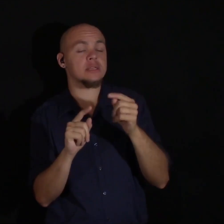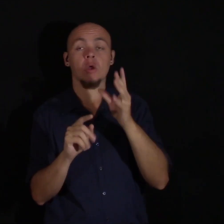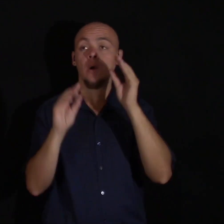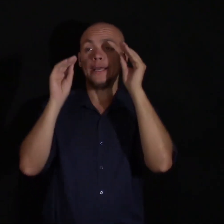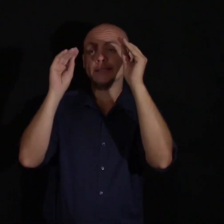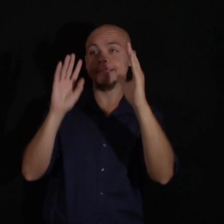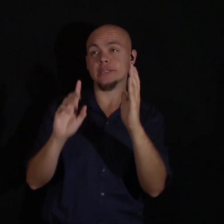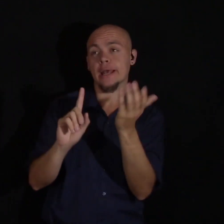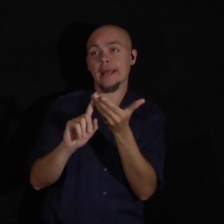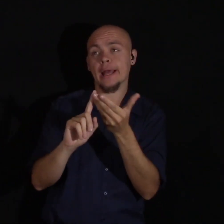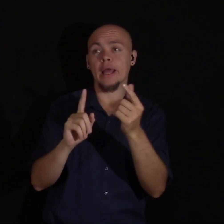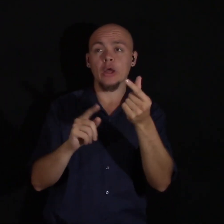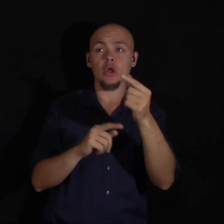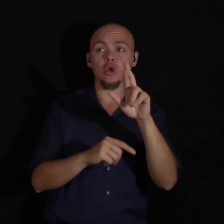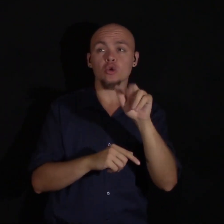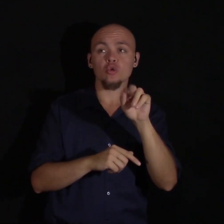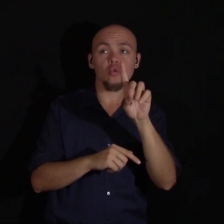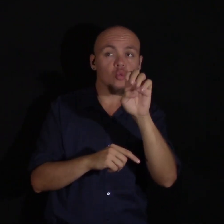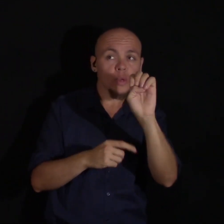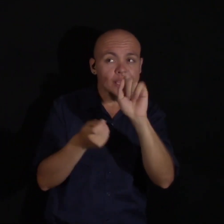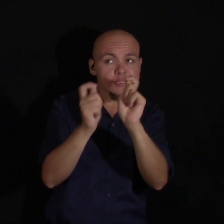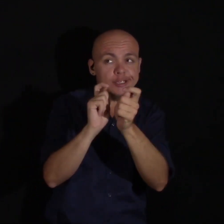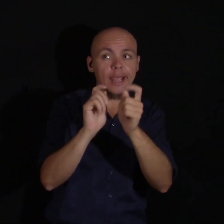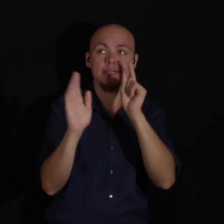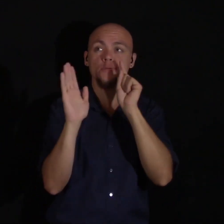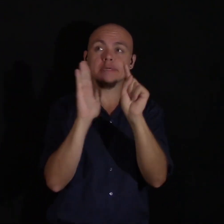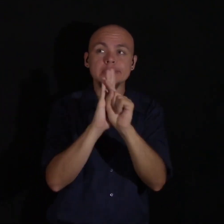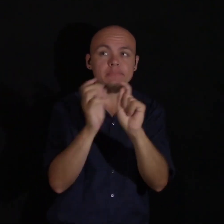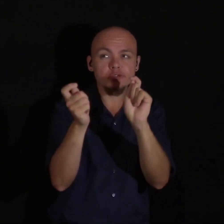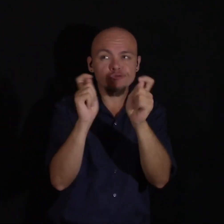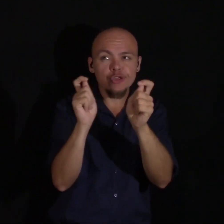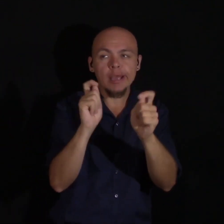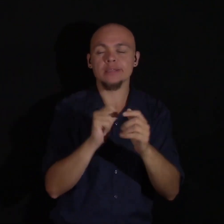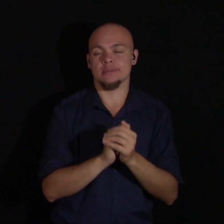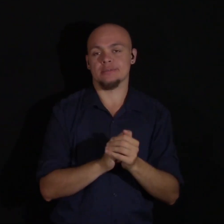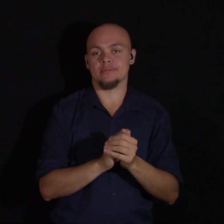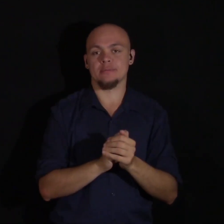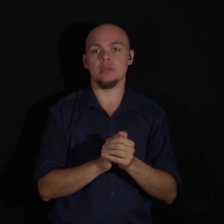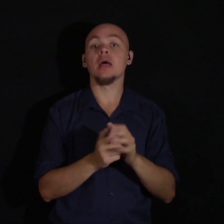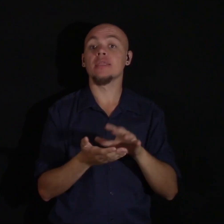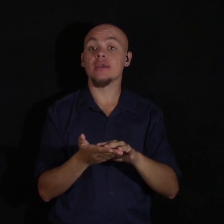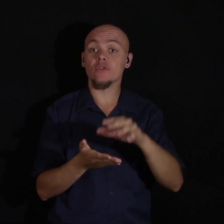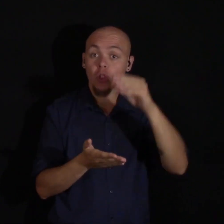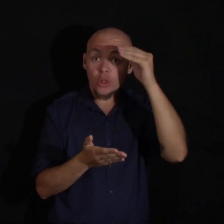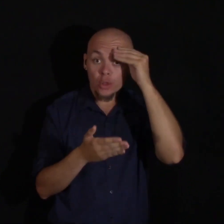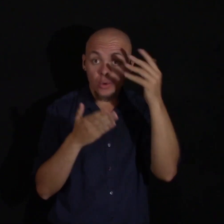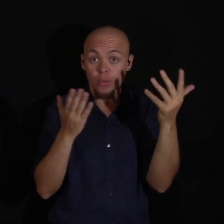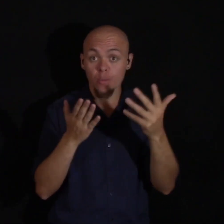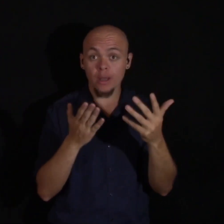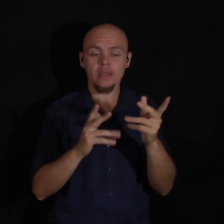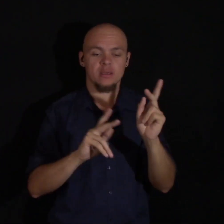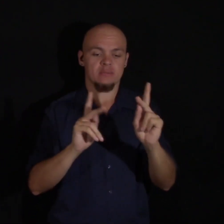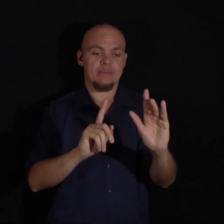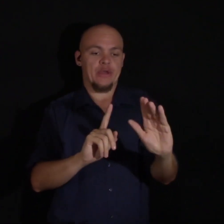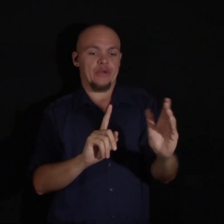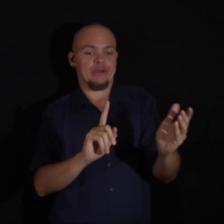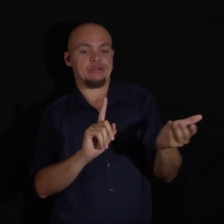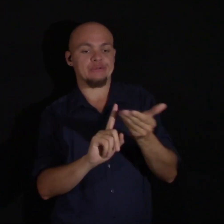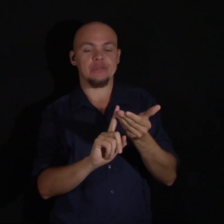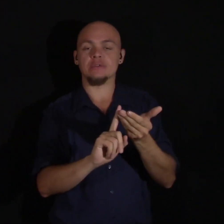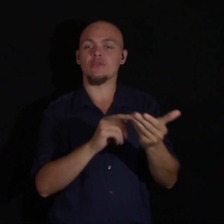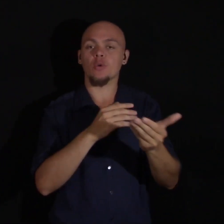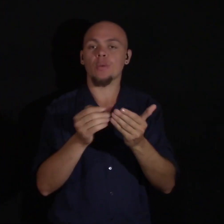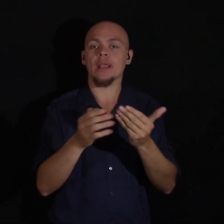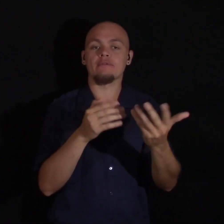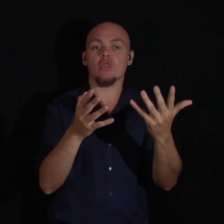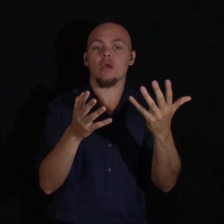teachers to change grades and change assignments. They have learned that you can coerce people to do just what you